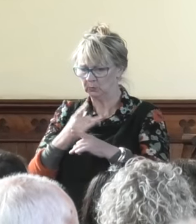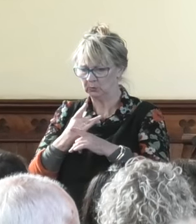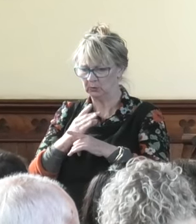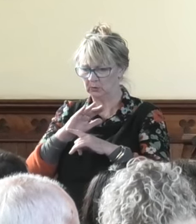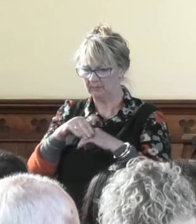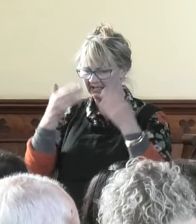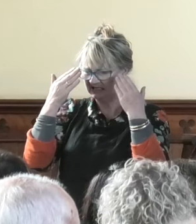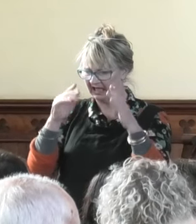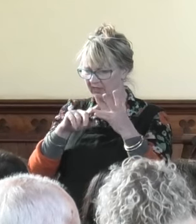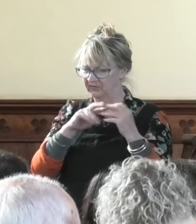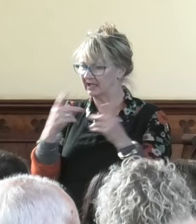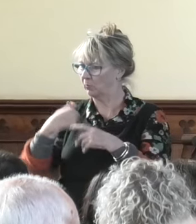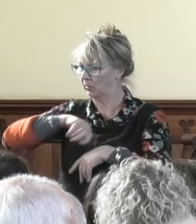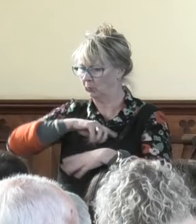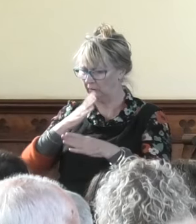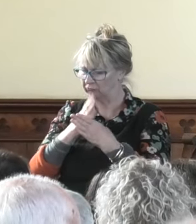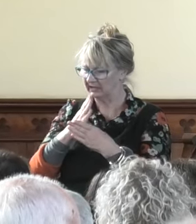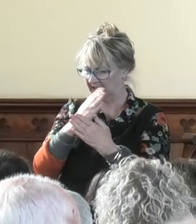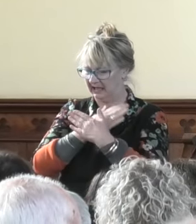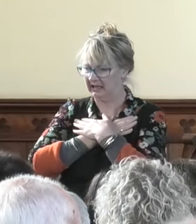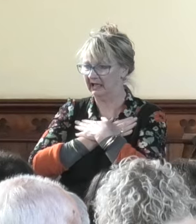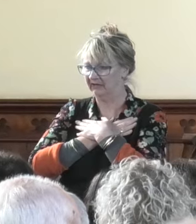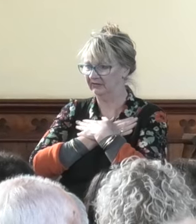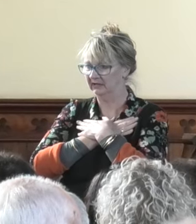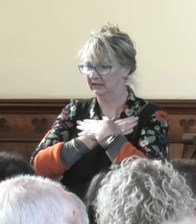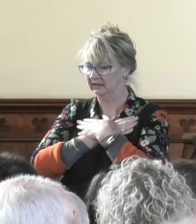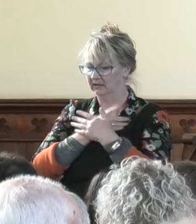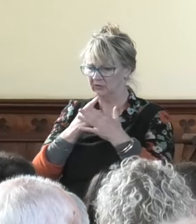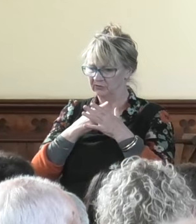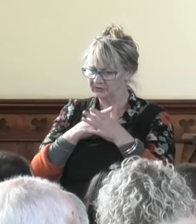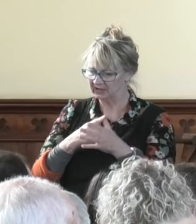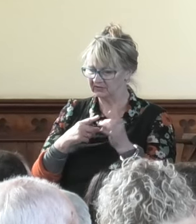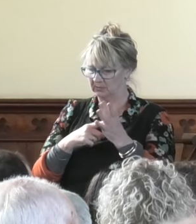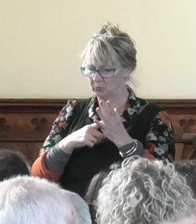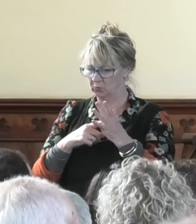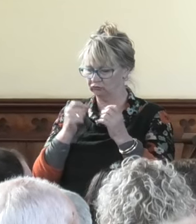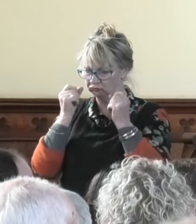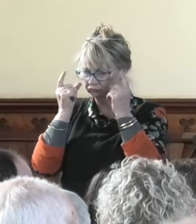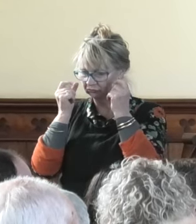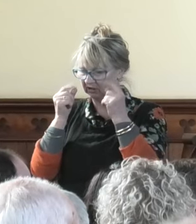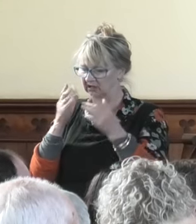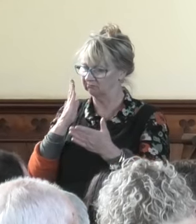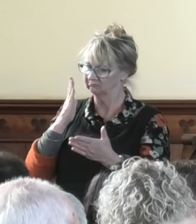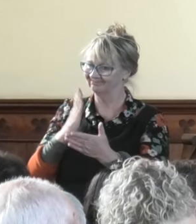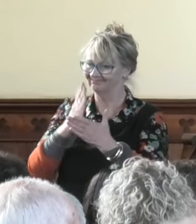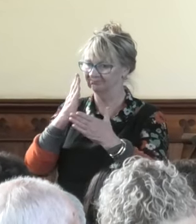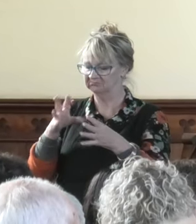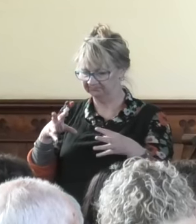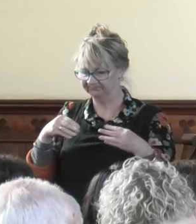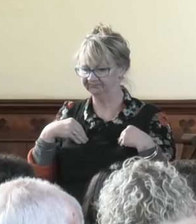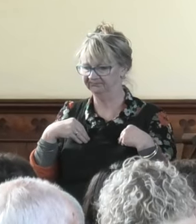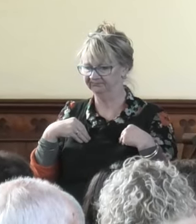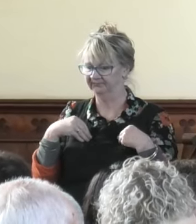of the death of a loved one. And as a result, it is important to acknowledge its reality, to accept that on an